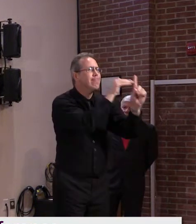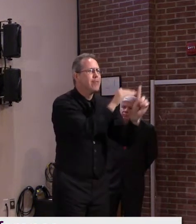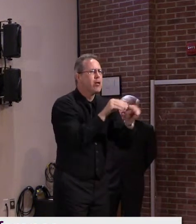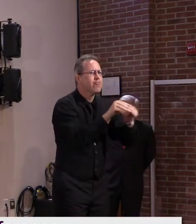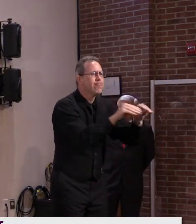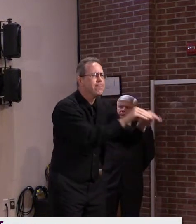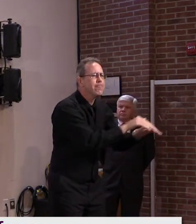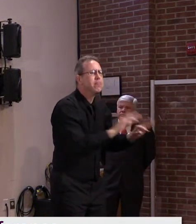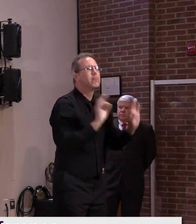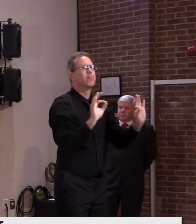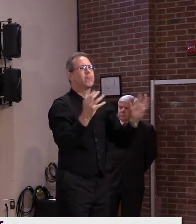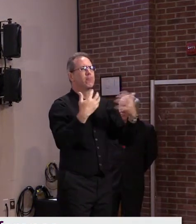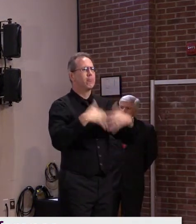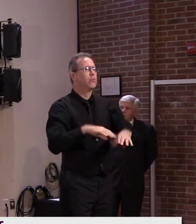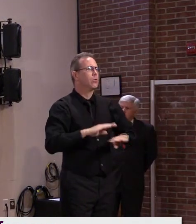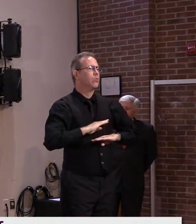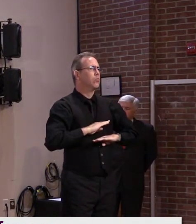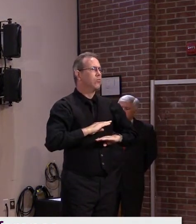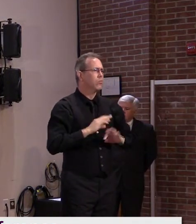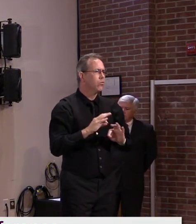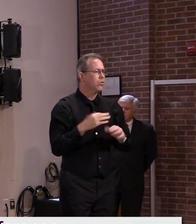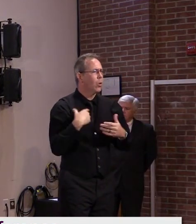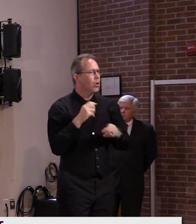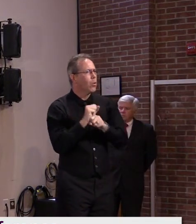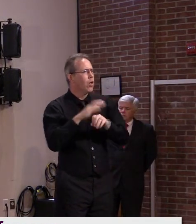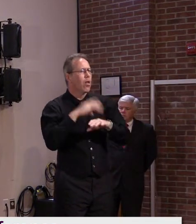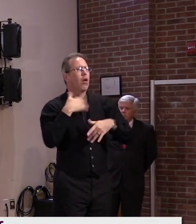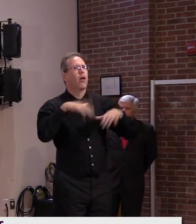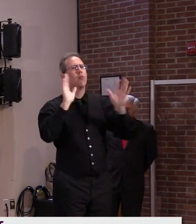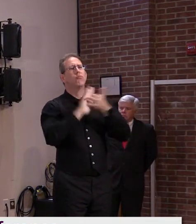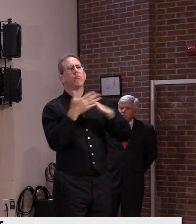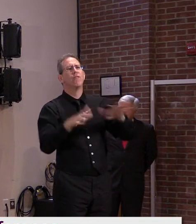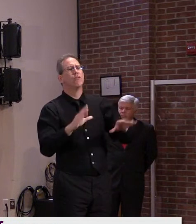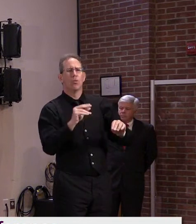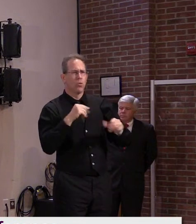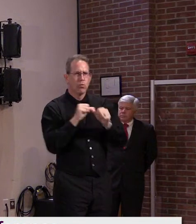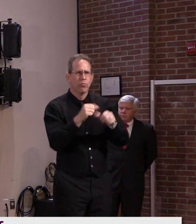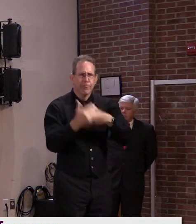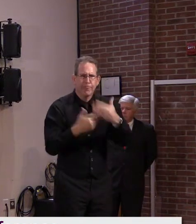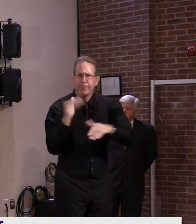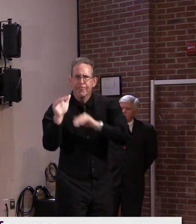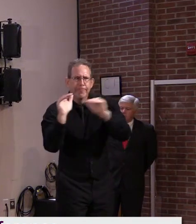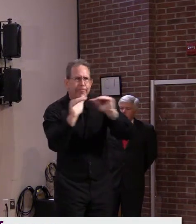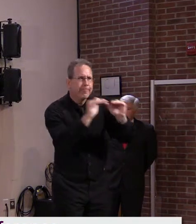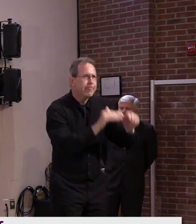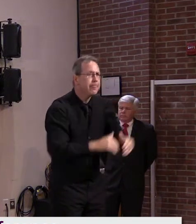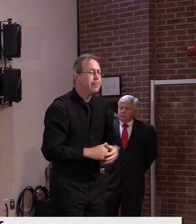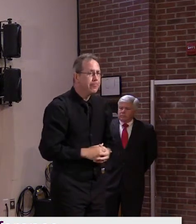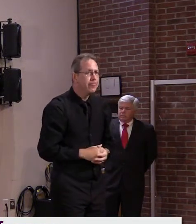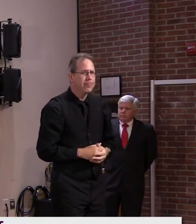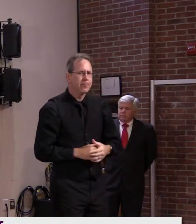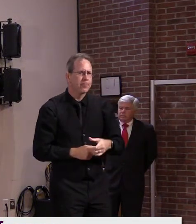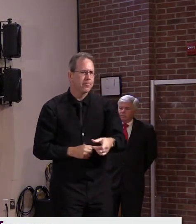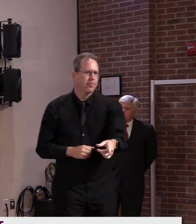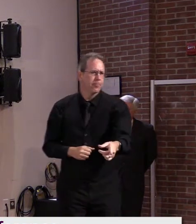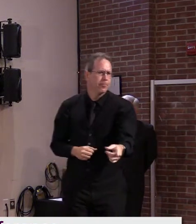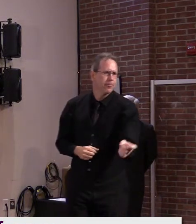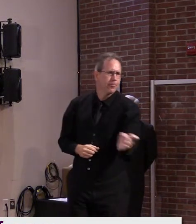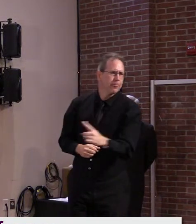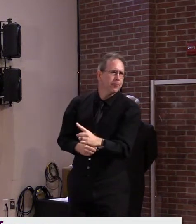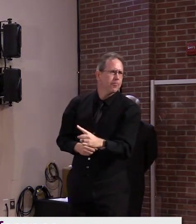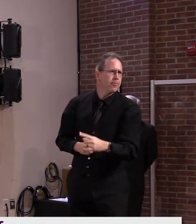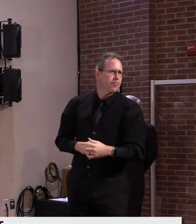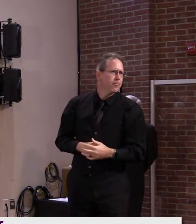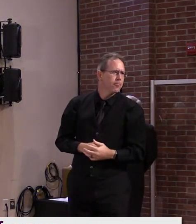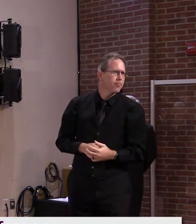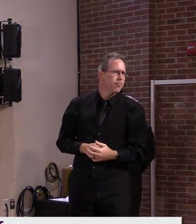booster campaign. So are there any booster clinics planned in partnership with any of those community